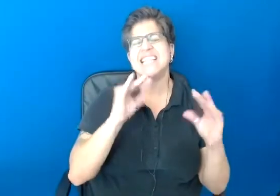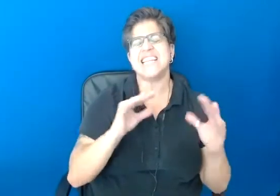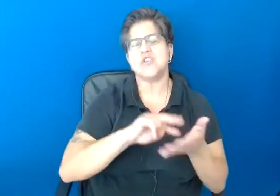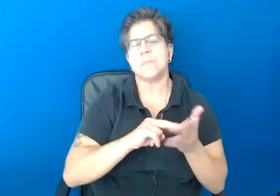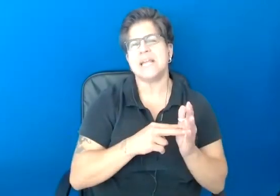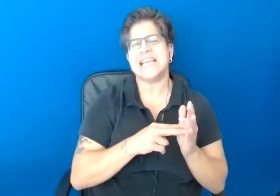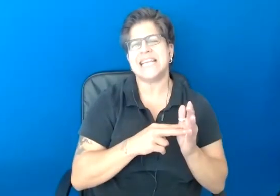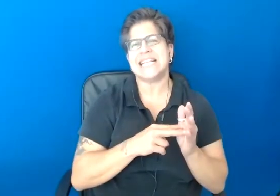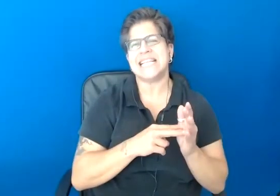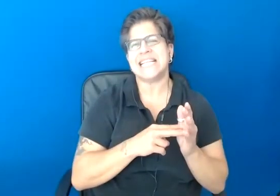pointing that out.